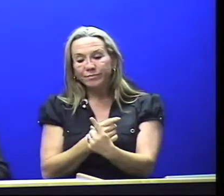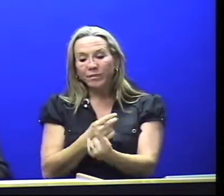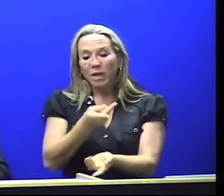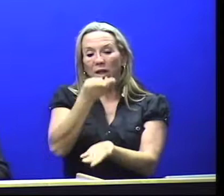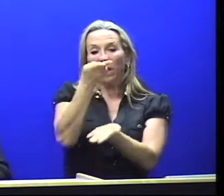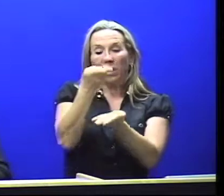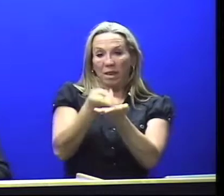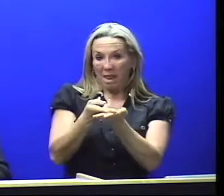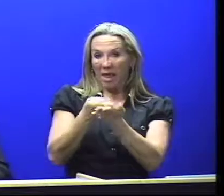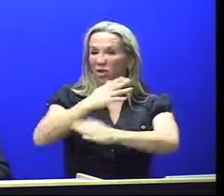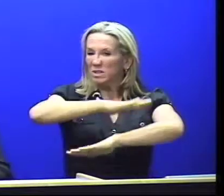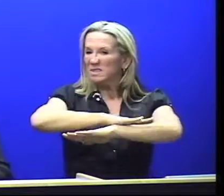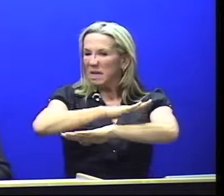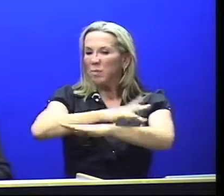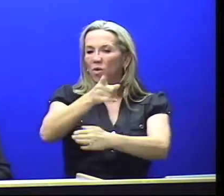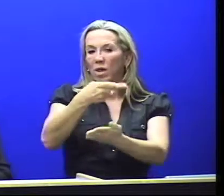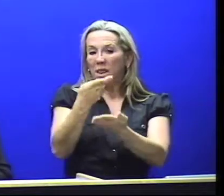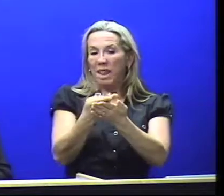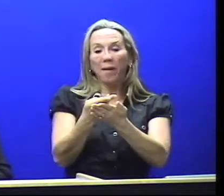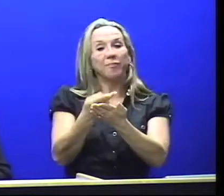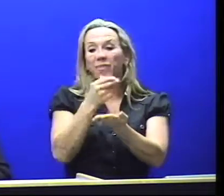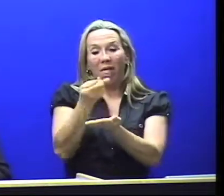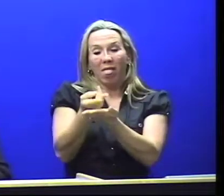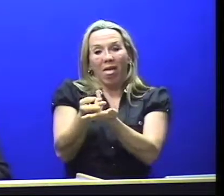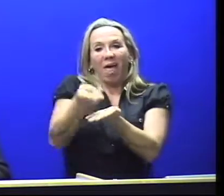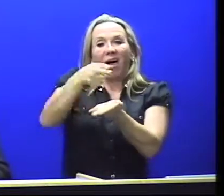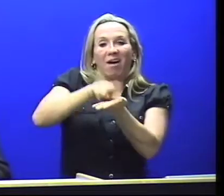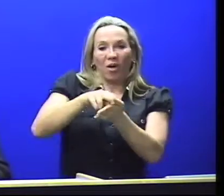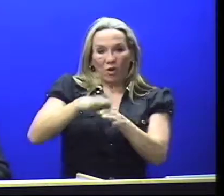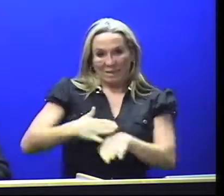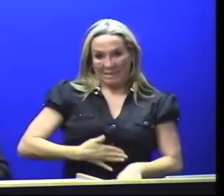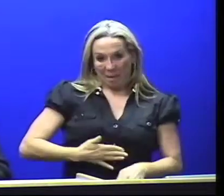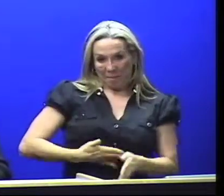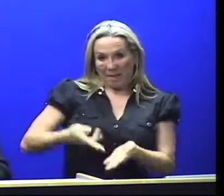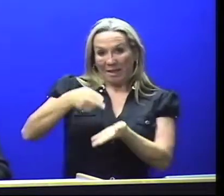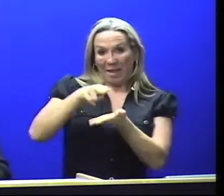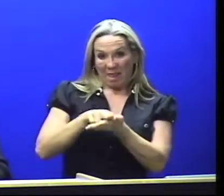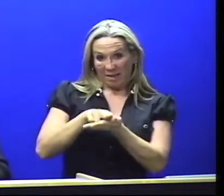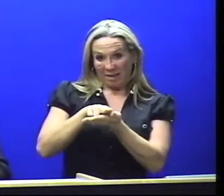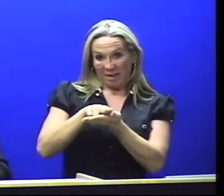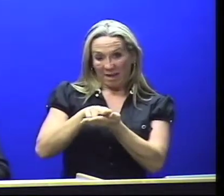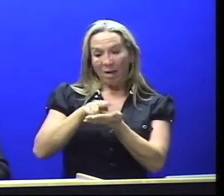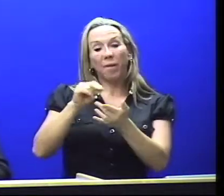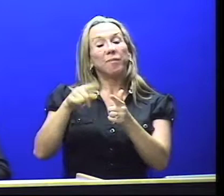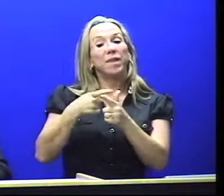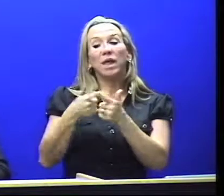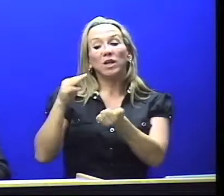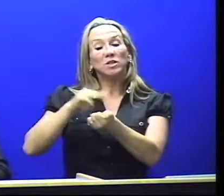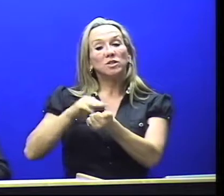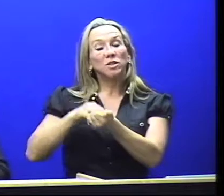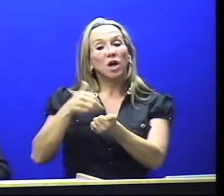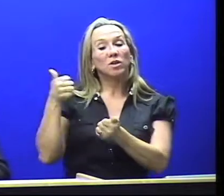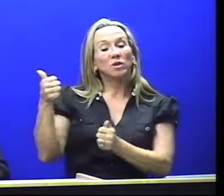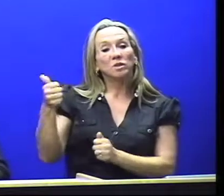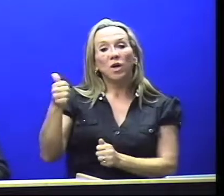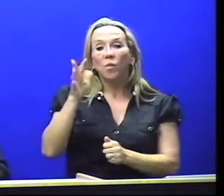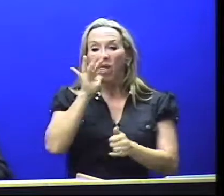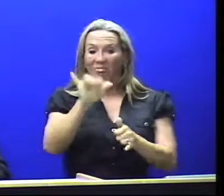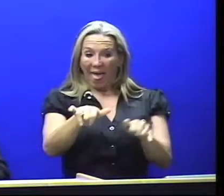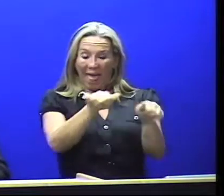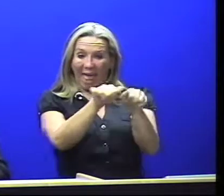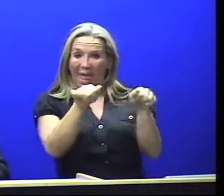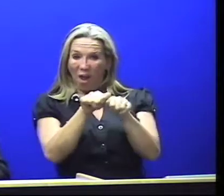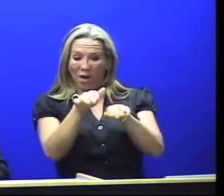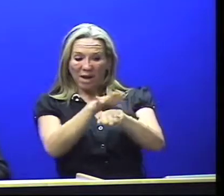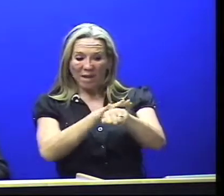a table on your stomach. You lay down on your stomach, and the doctor will numb the area of